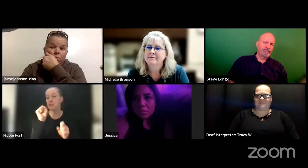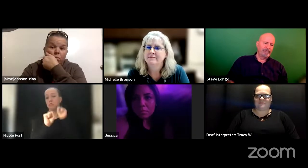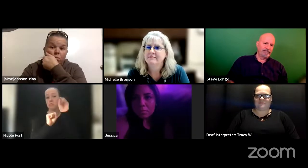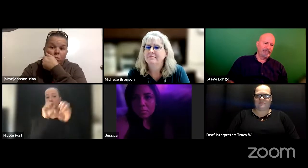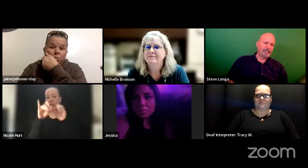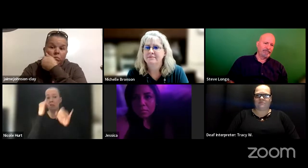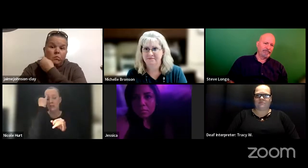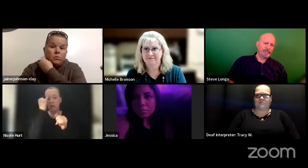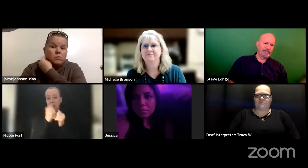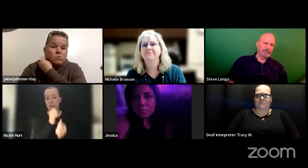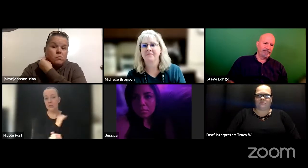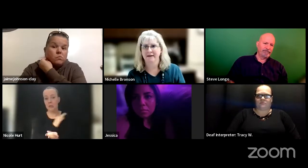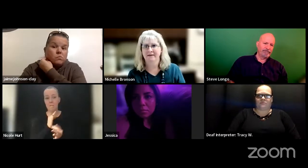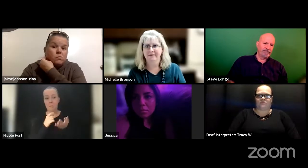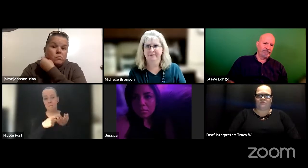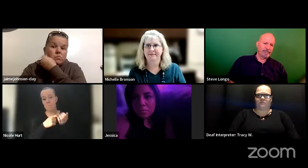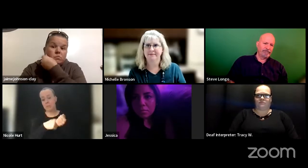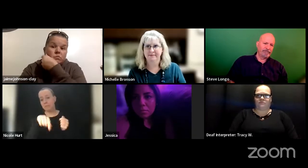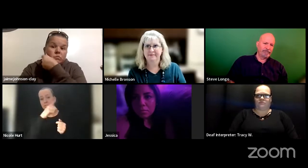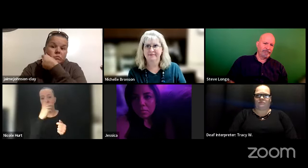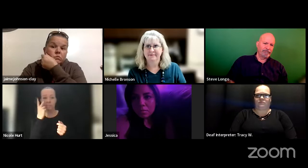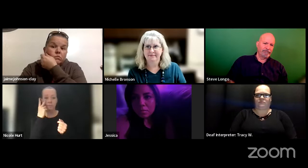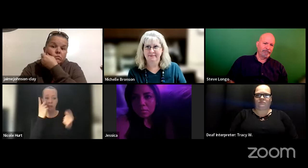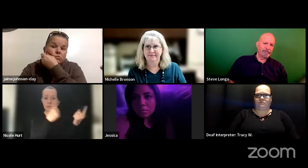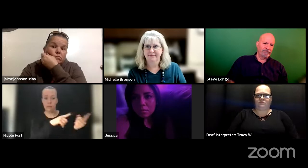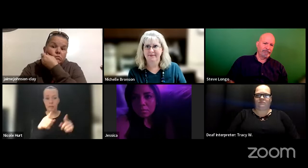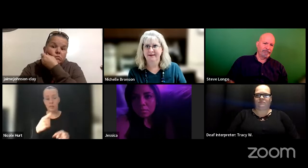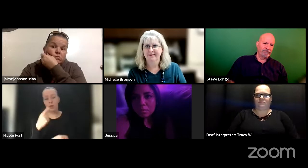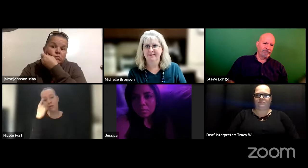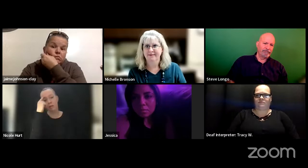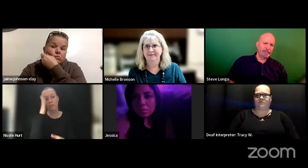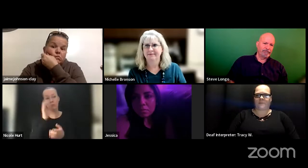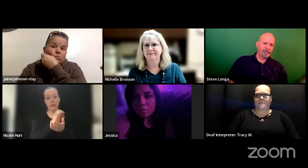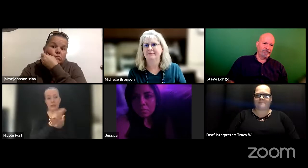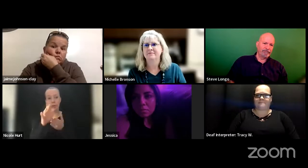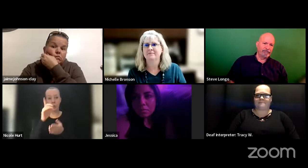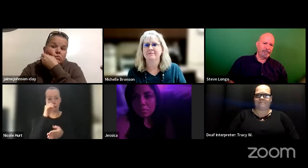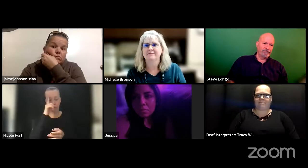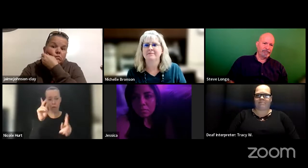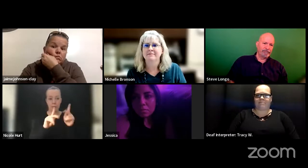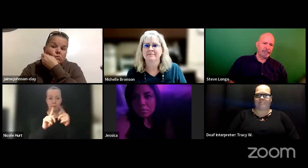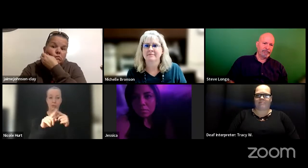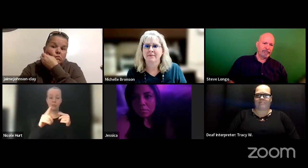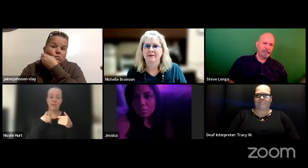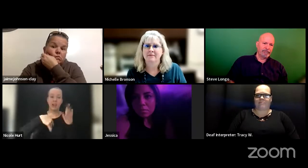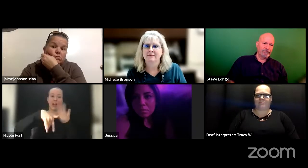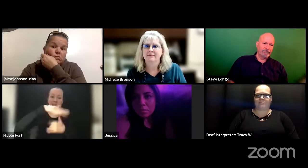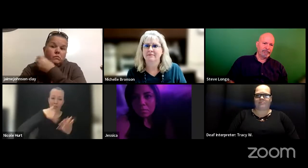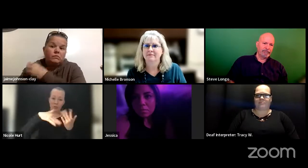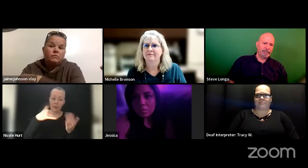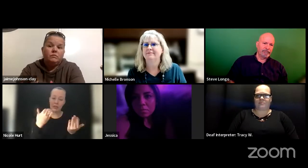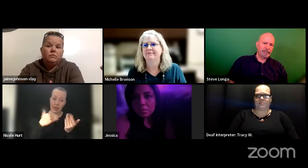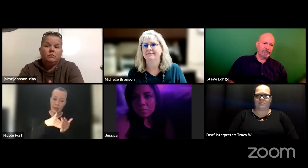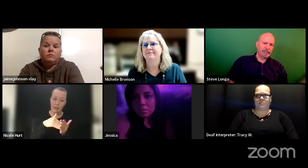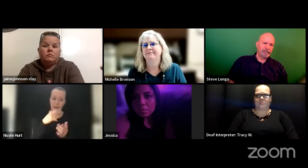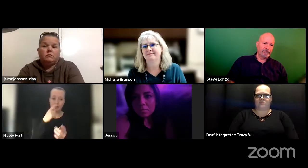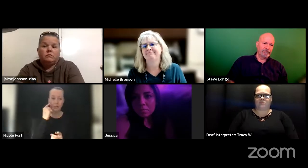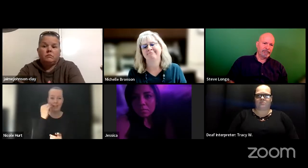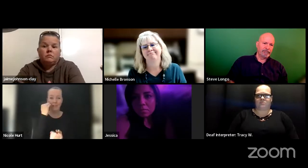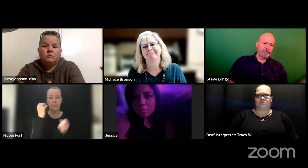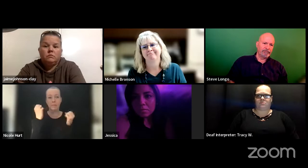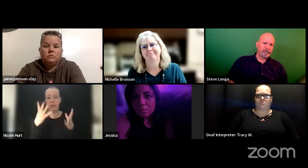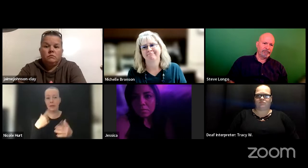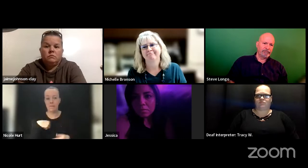used to be done back in those times. It's just another idea. I think it would be nice for people to have